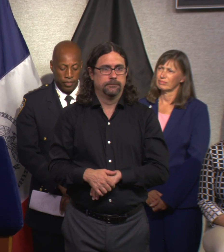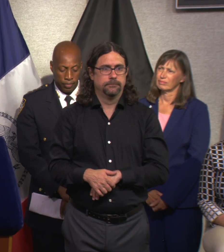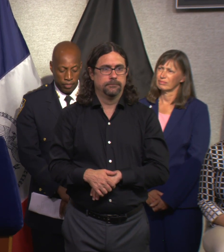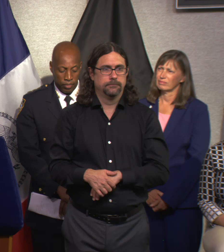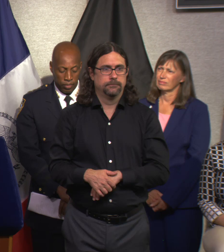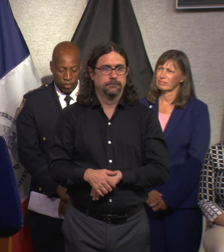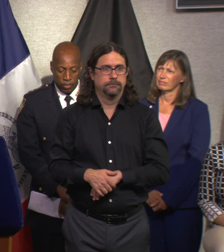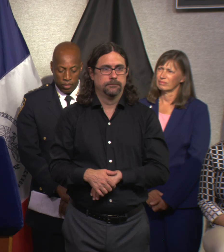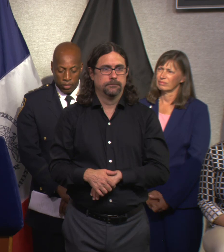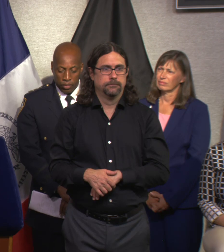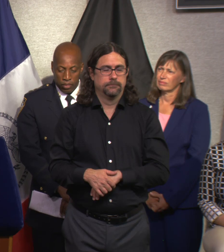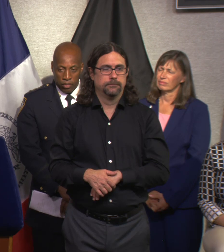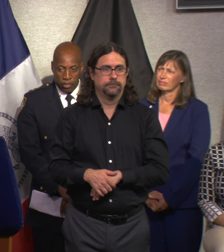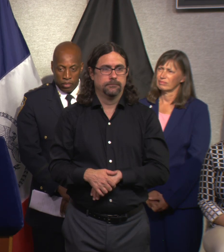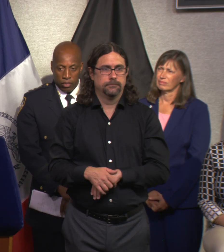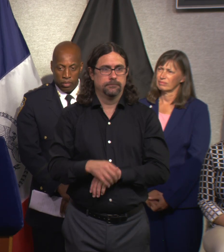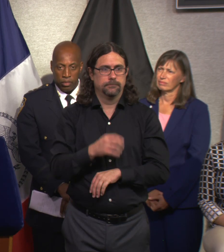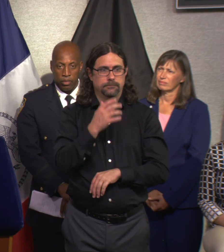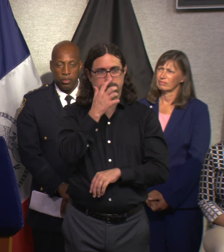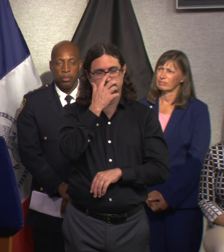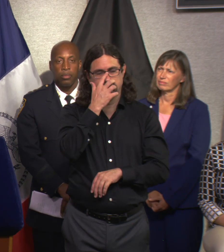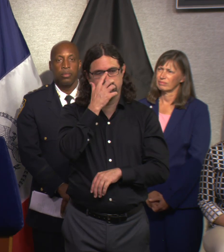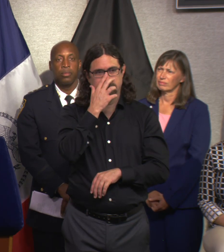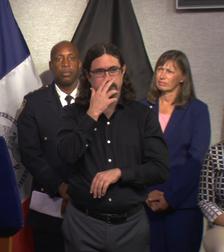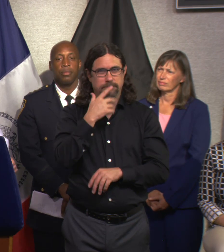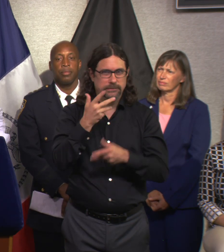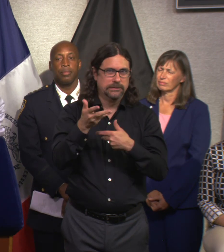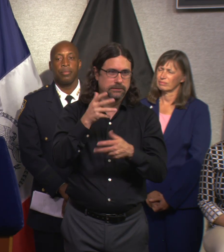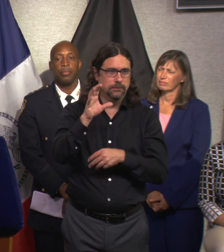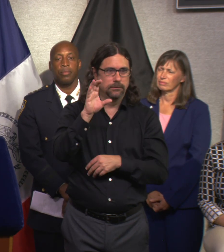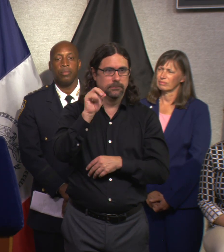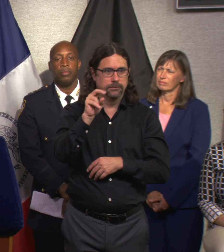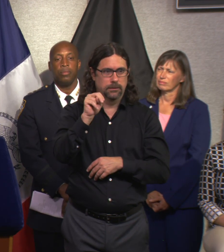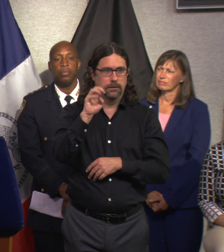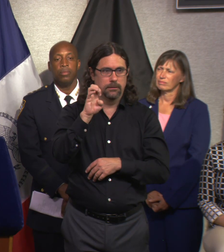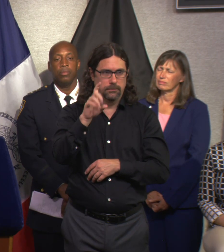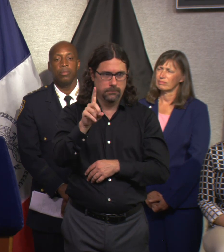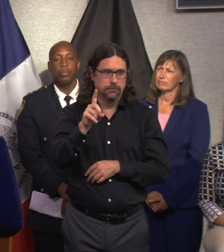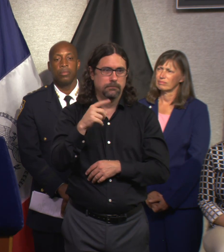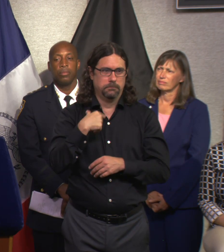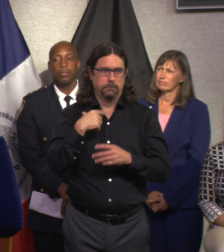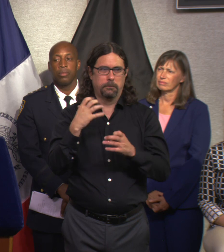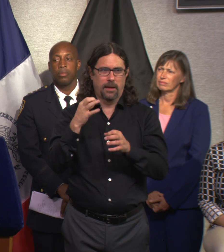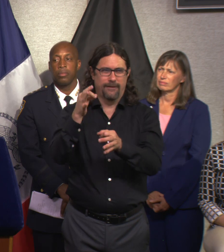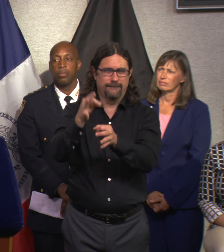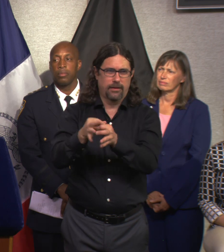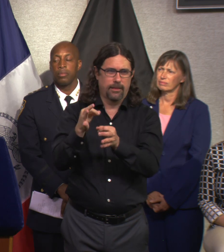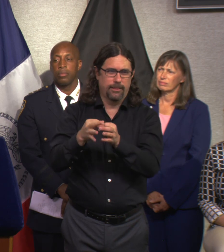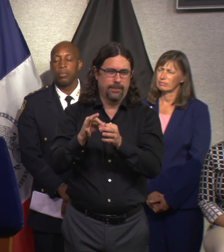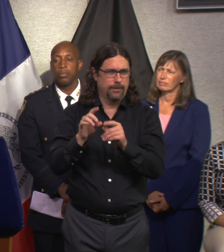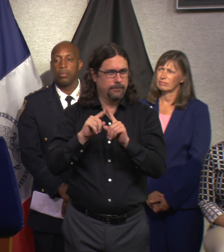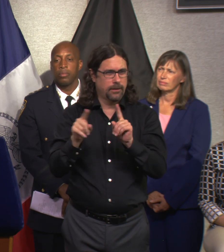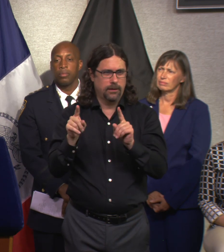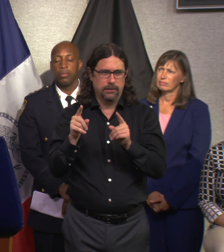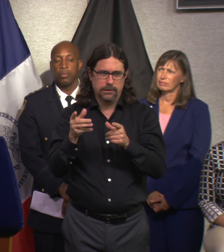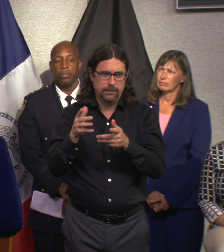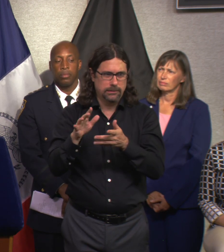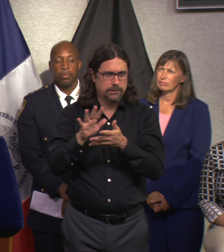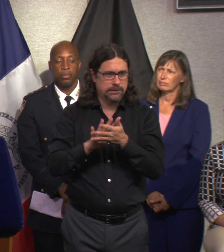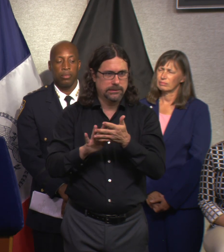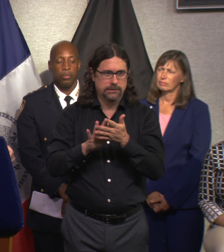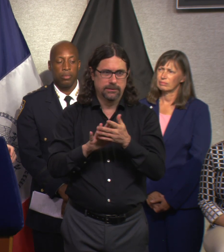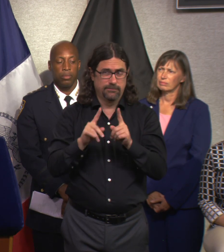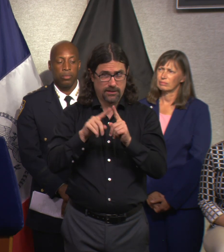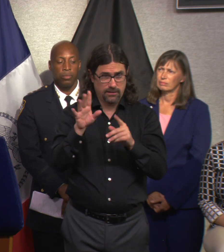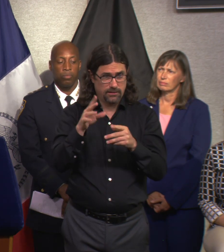thing that most of the time things work. But right now, you know, the performance on Saturday, they did a good